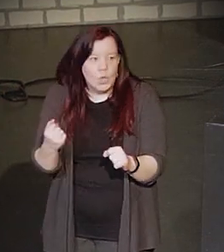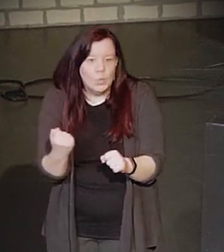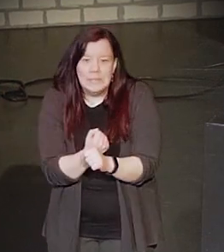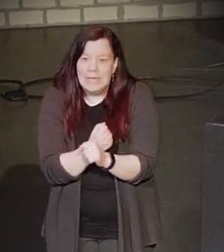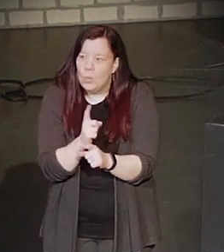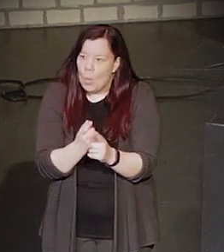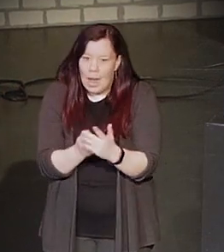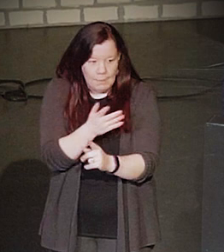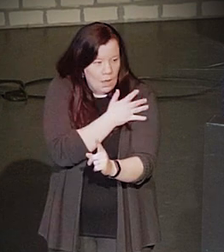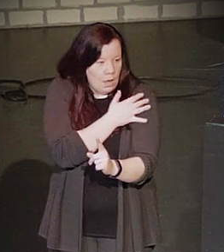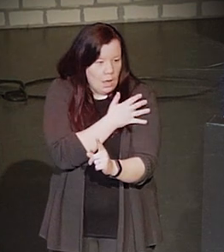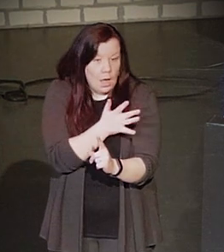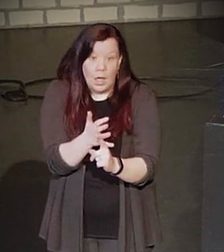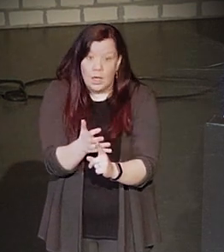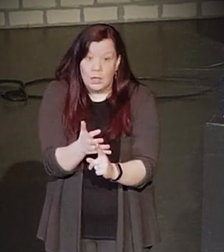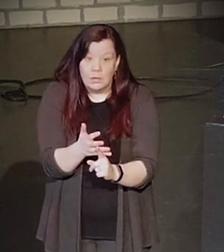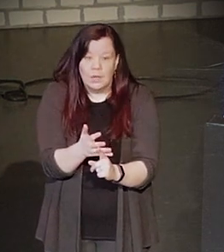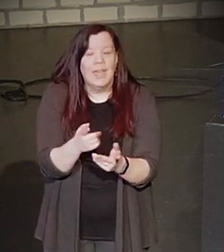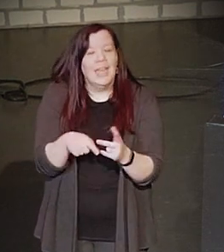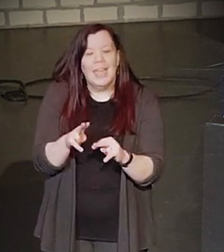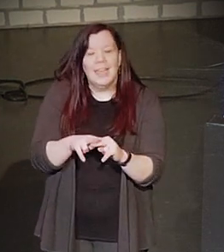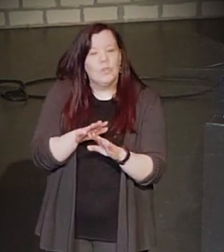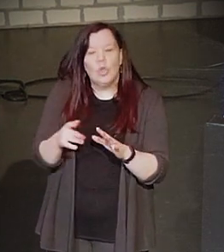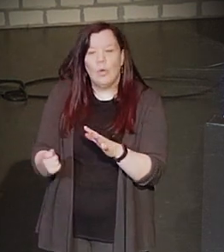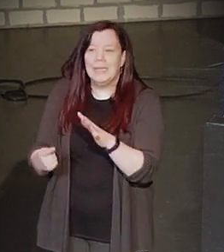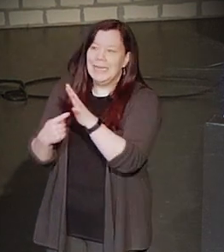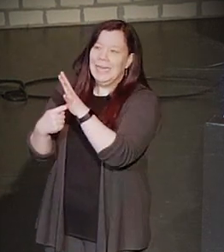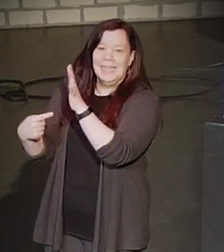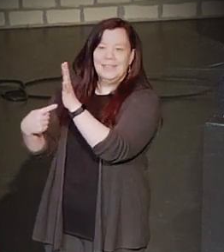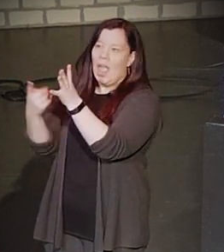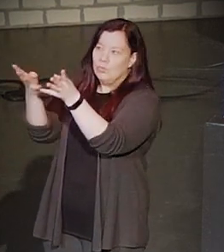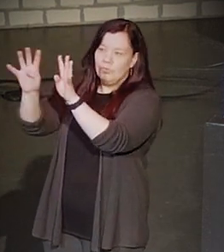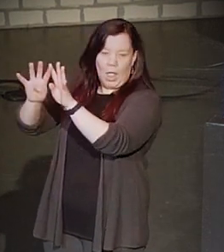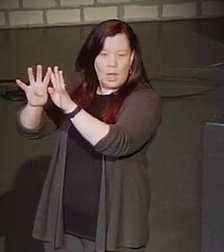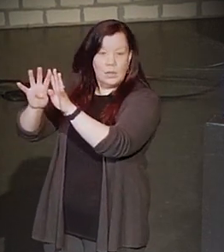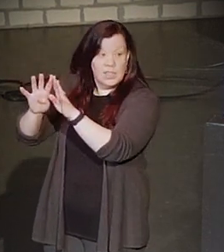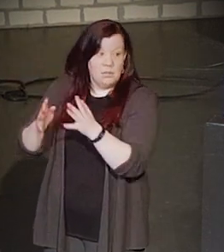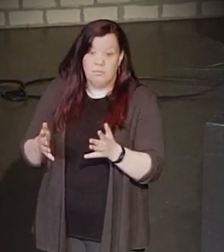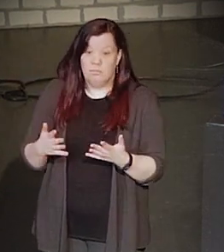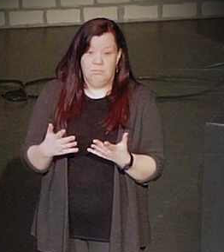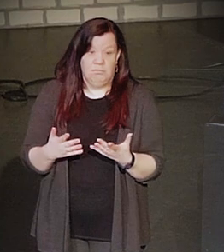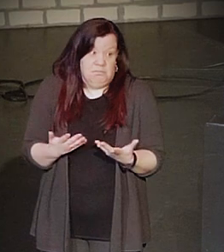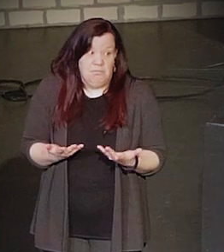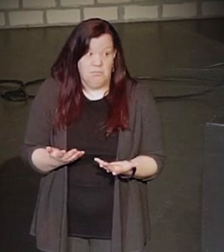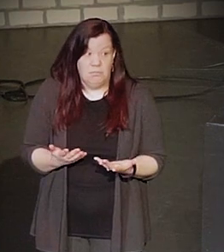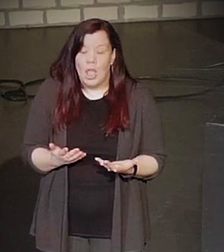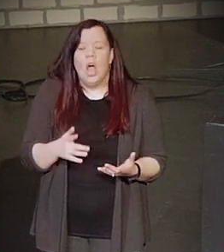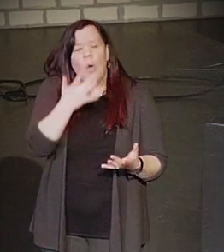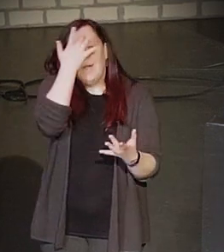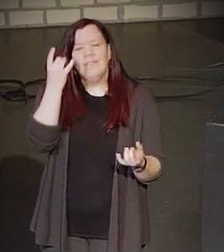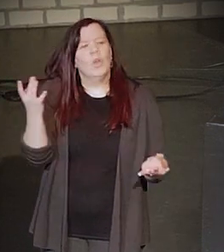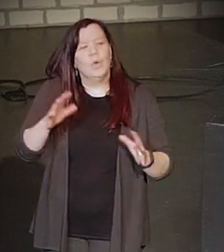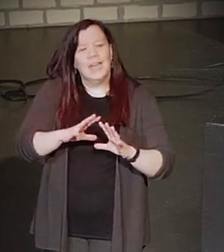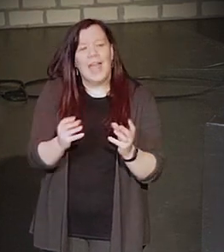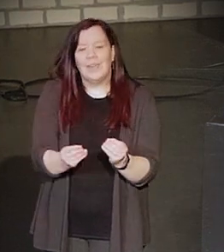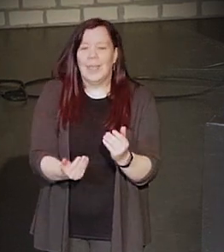done in that intervening period. If you weren't one of the key oligarchic supporters or a member of the 30 themselves, everything was forgotten. The